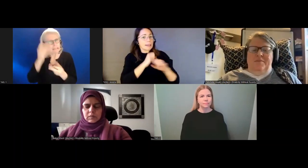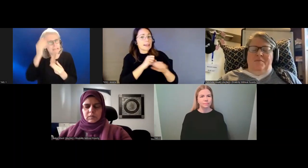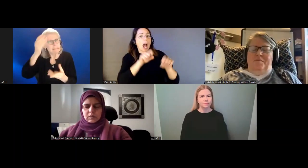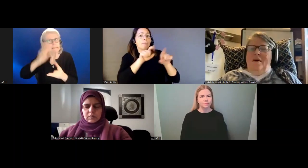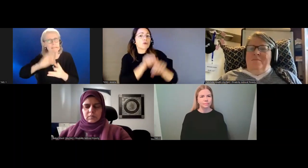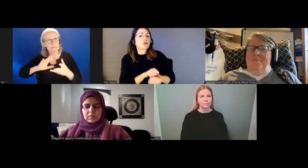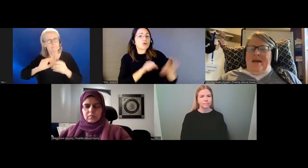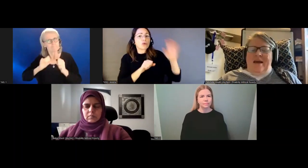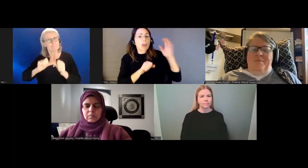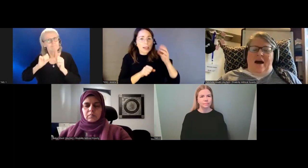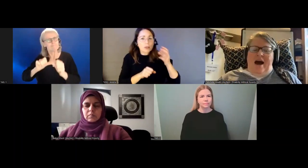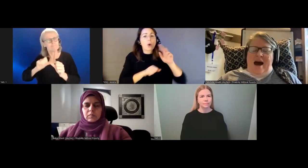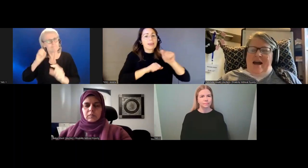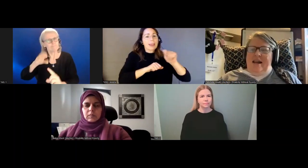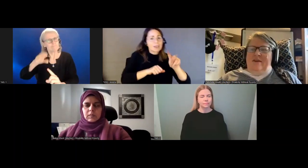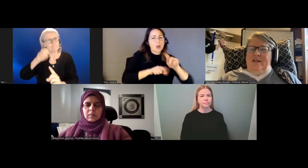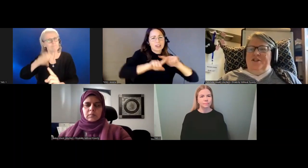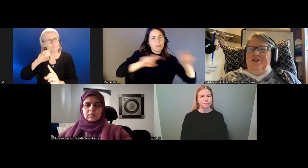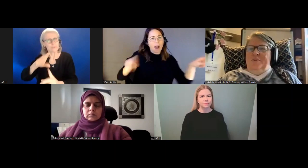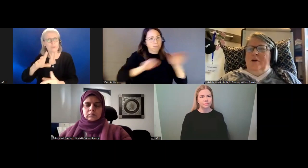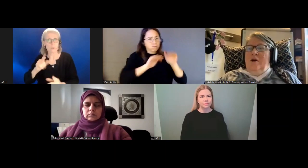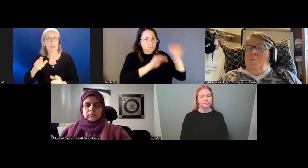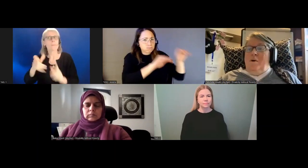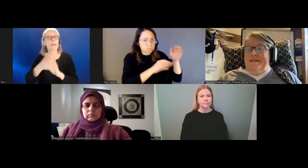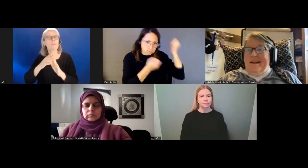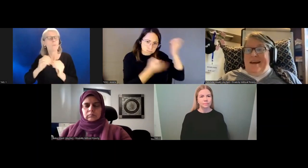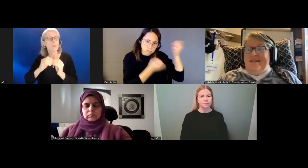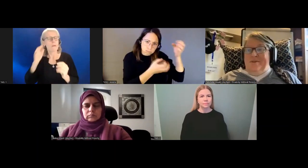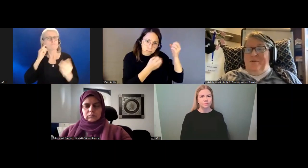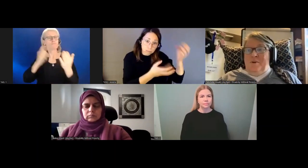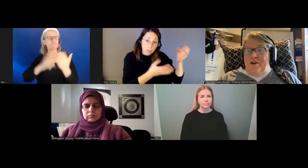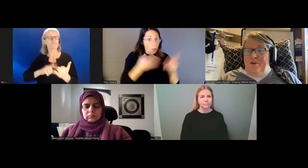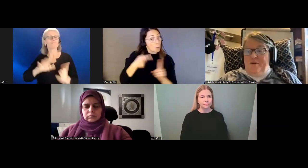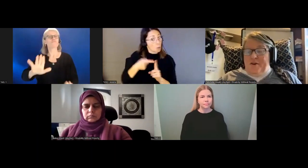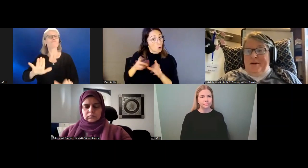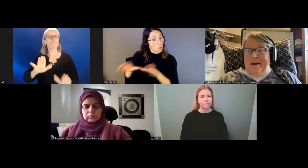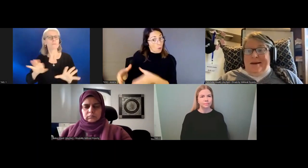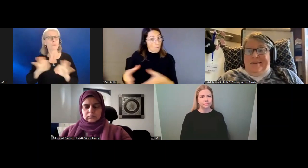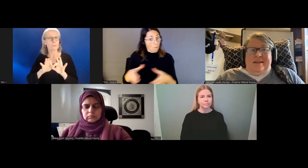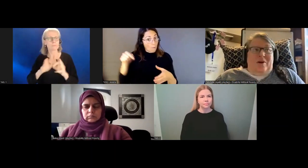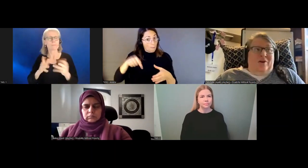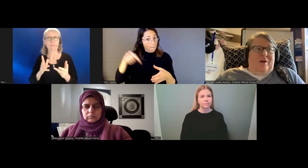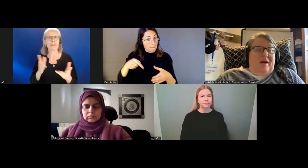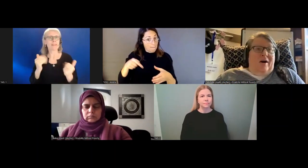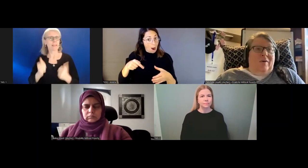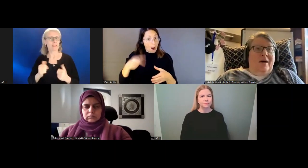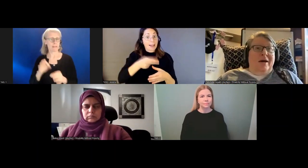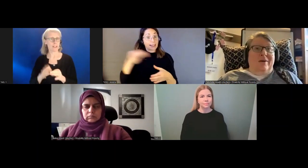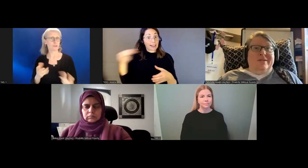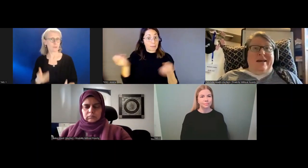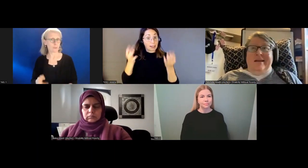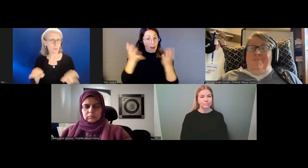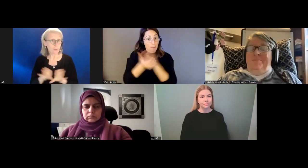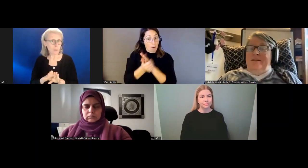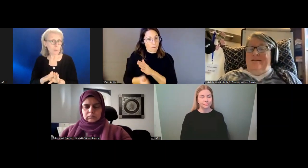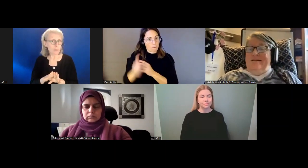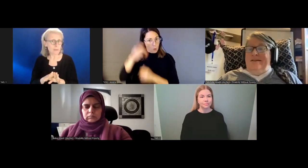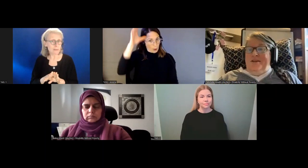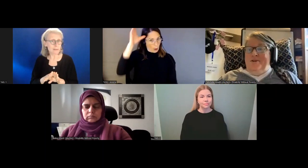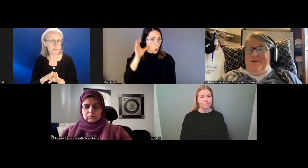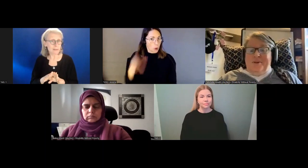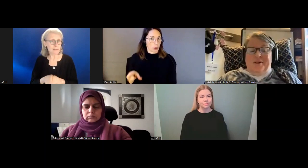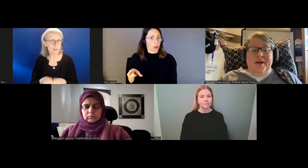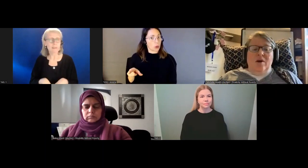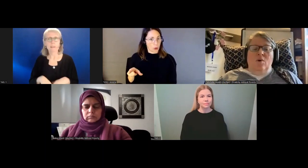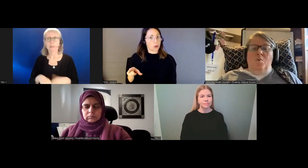poverty became a high level issue. Once the election was over, and as we all know, it was kind of business